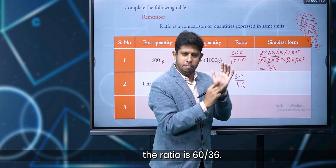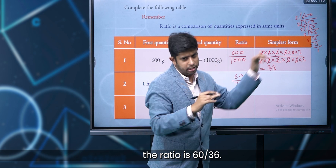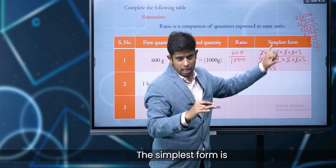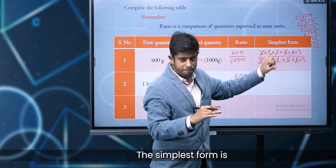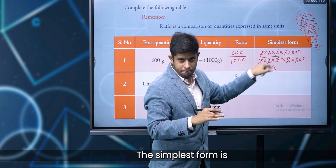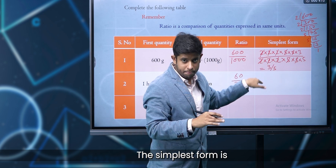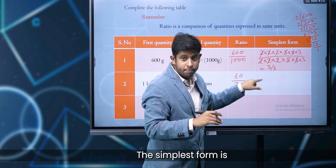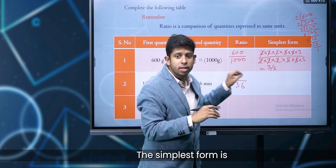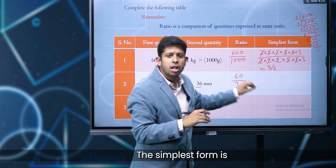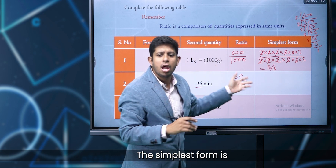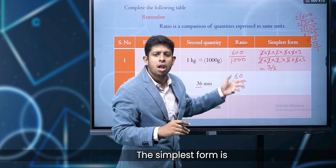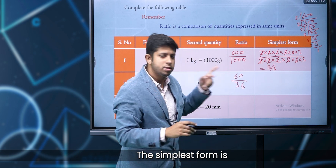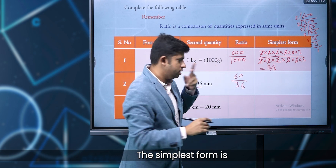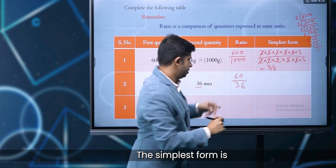The simplest form is